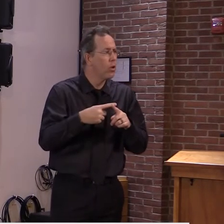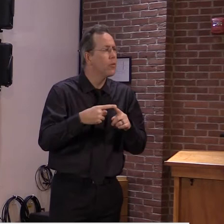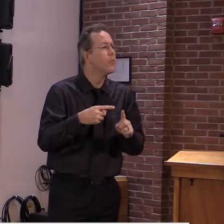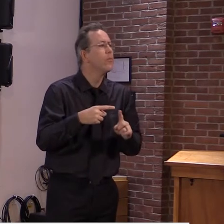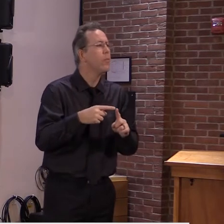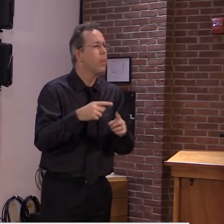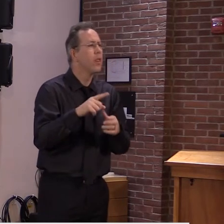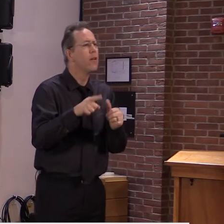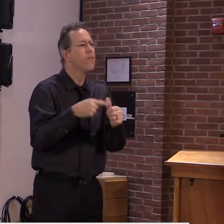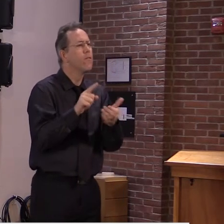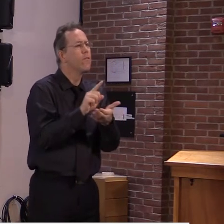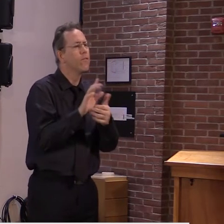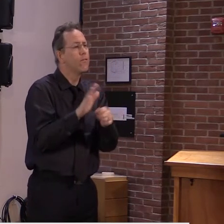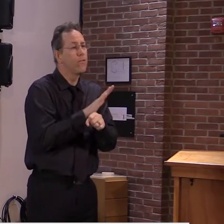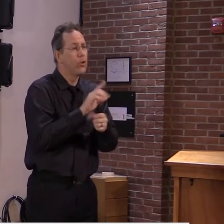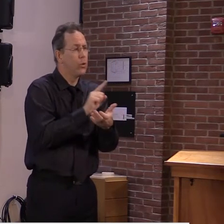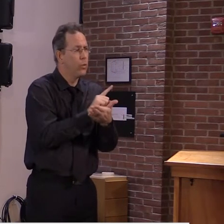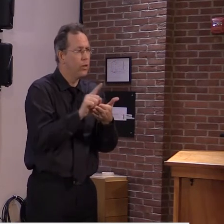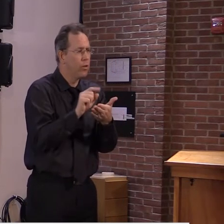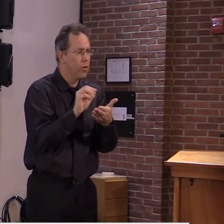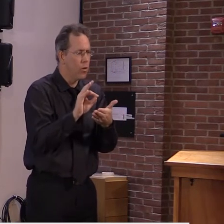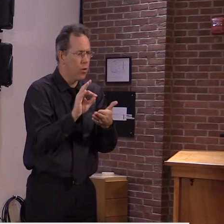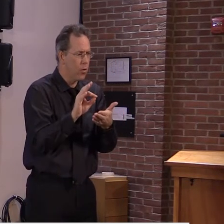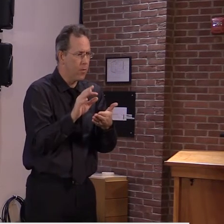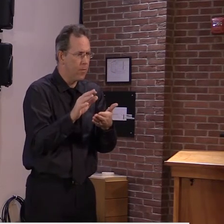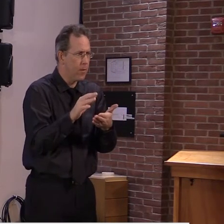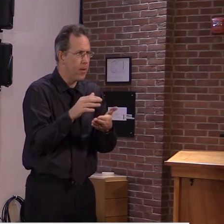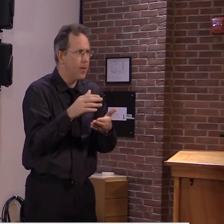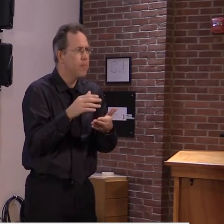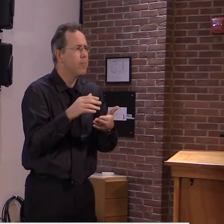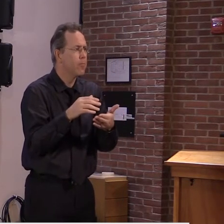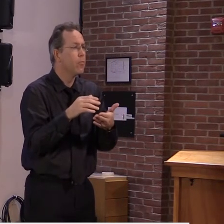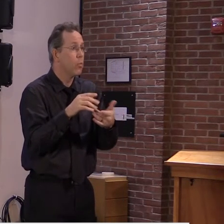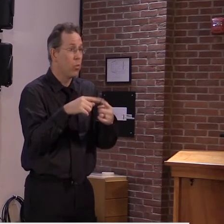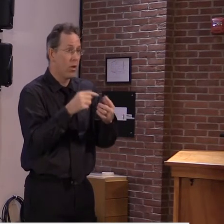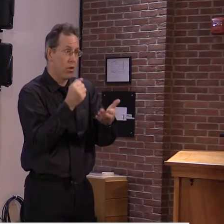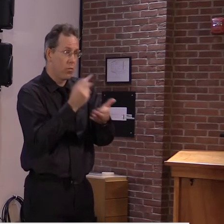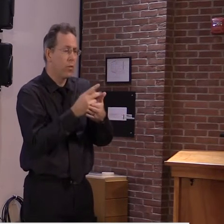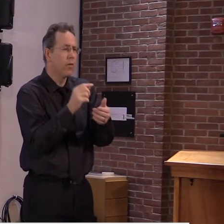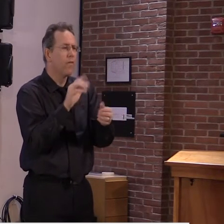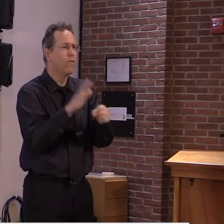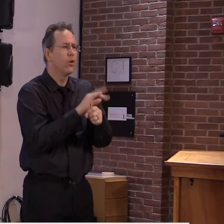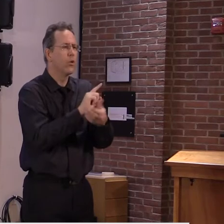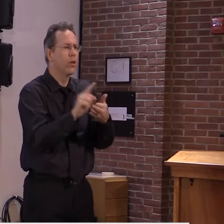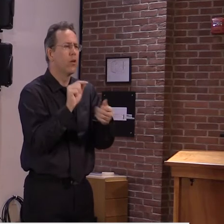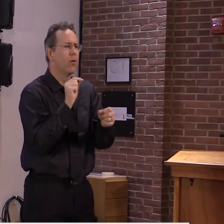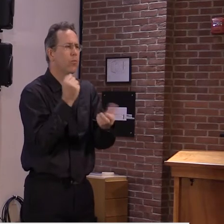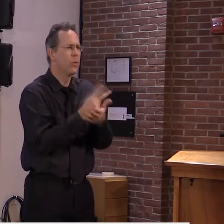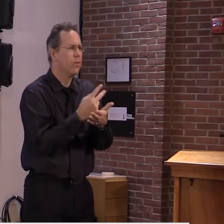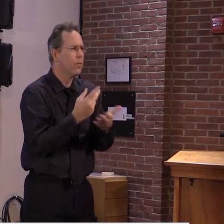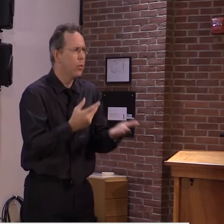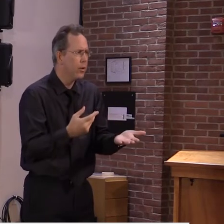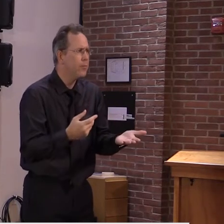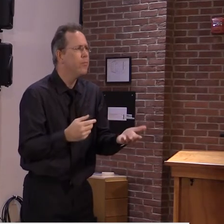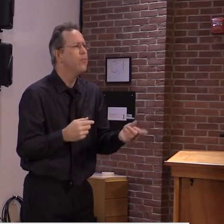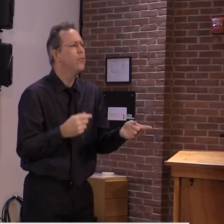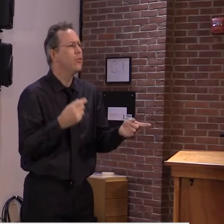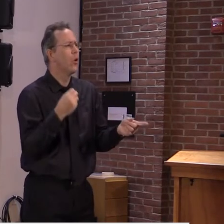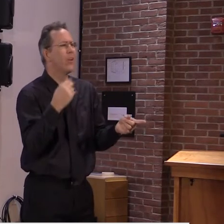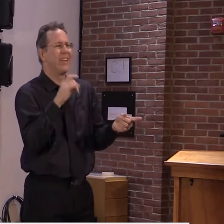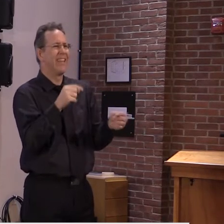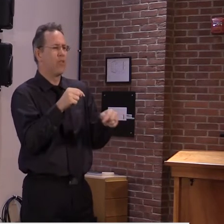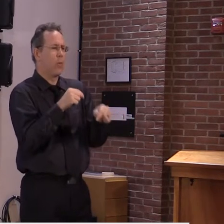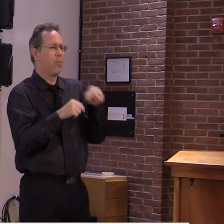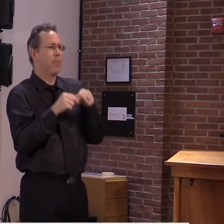the approval or authorization of the bill. So you can't go back in time, but if you are in a